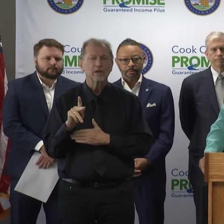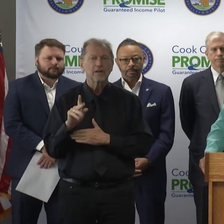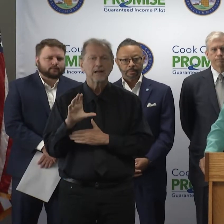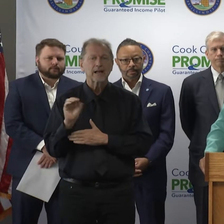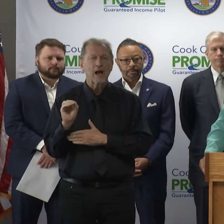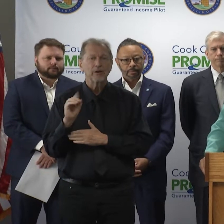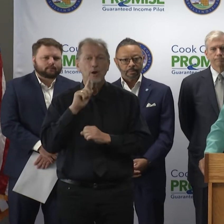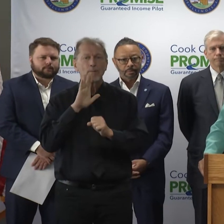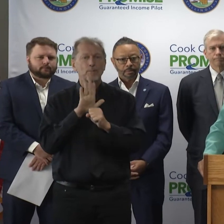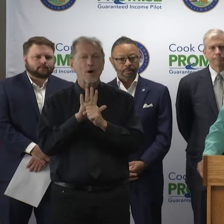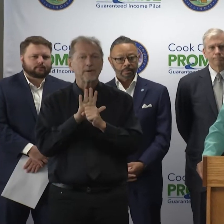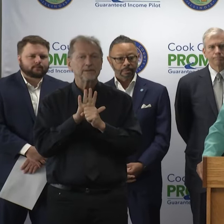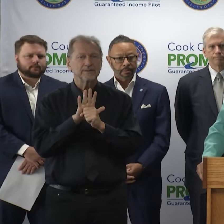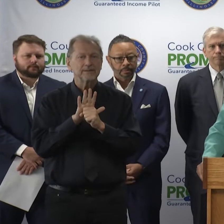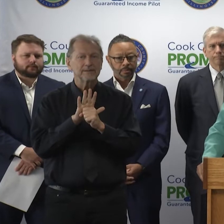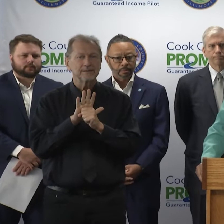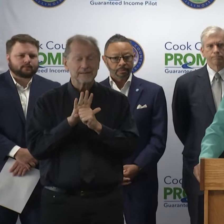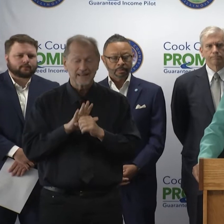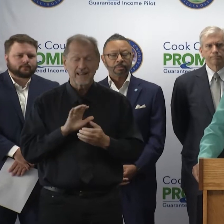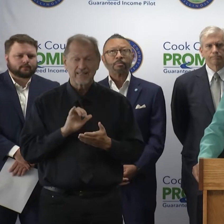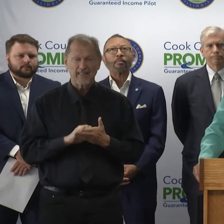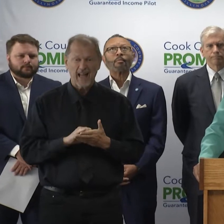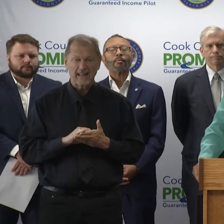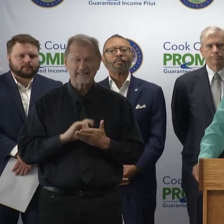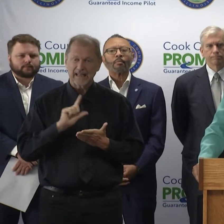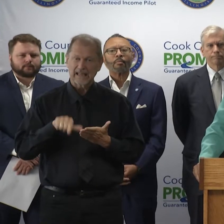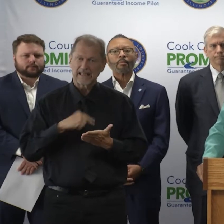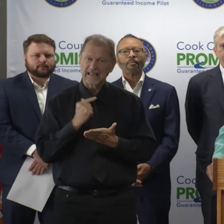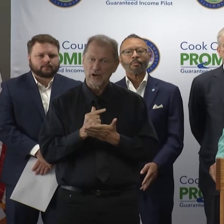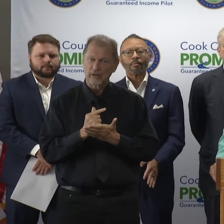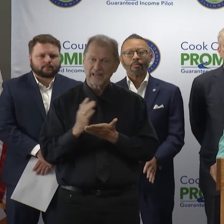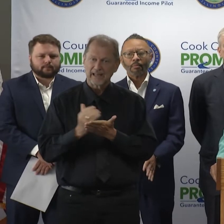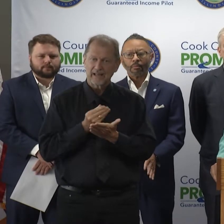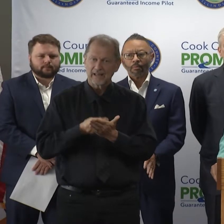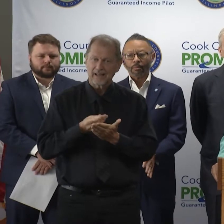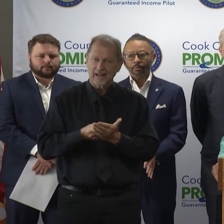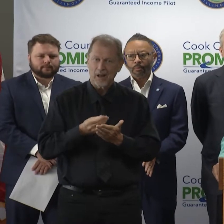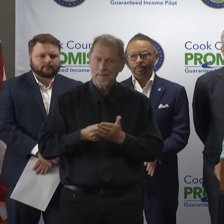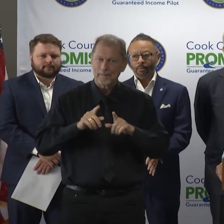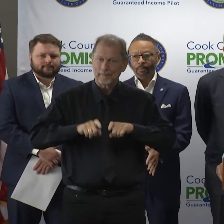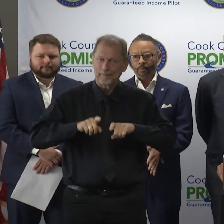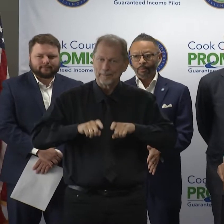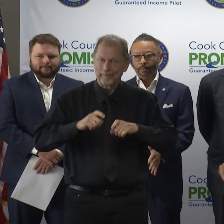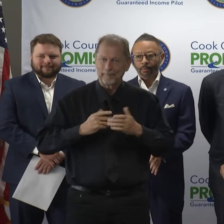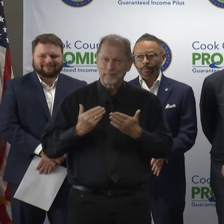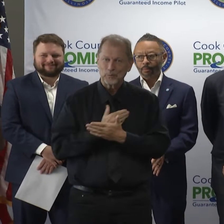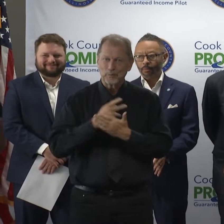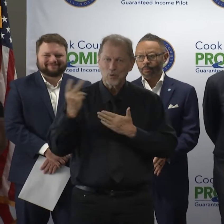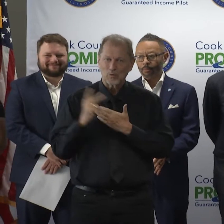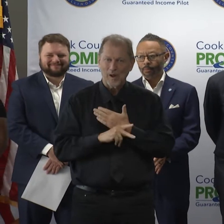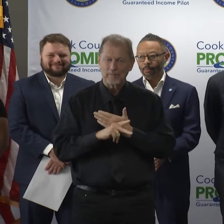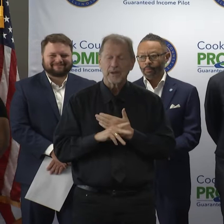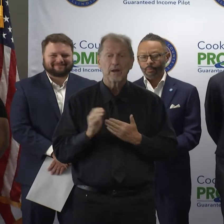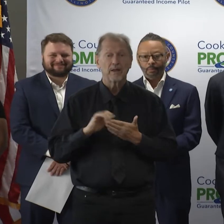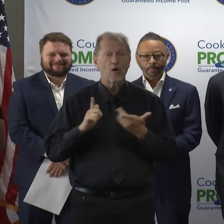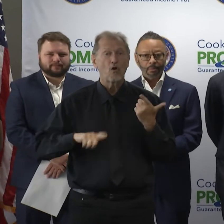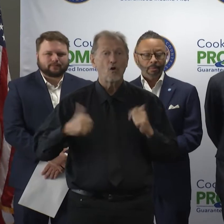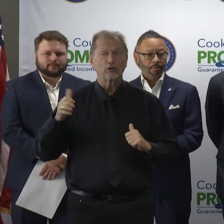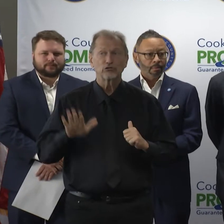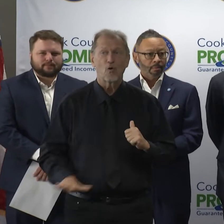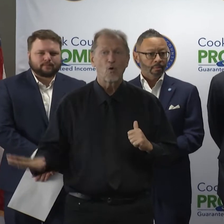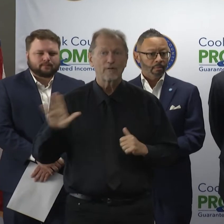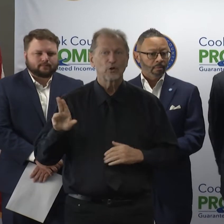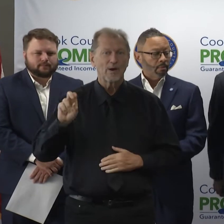Pilot, currently the largest guaranteed income pilot in the country. Before we get started, I'd